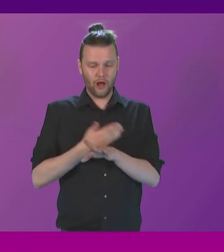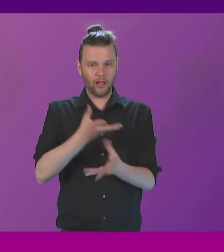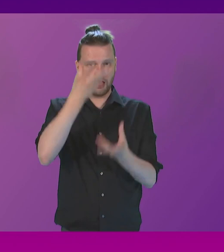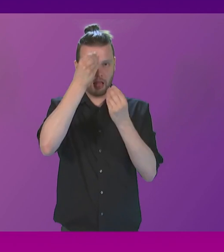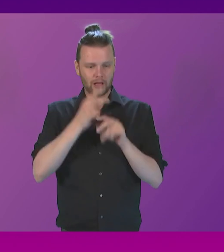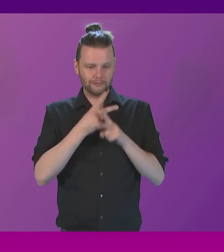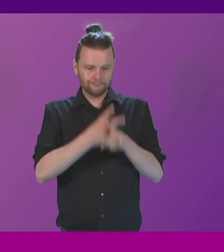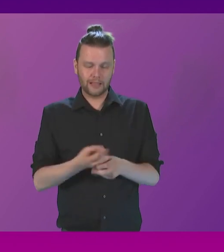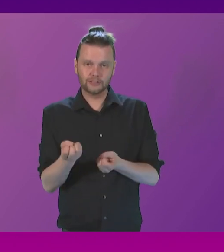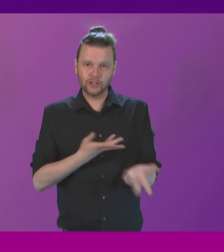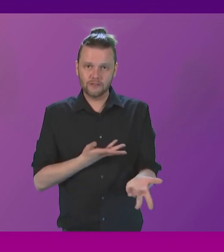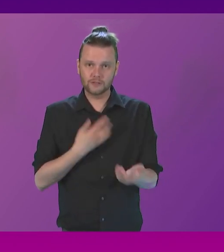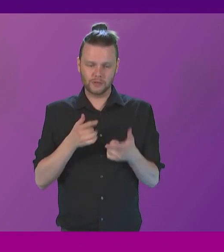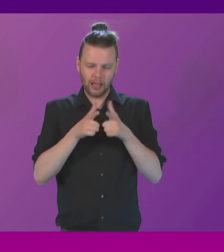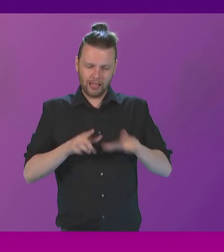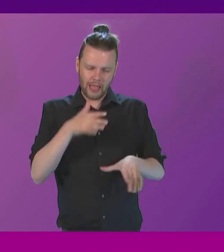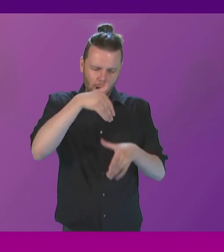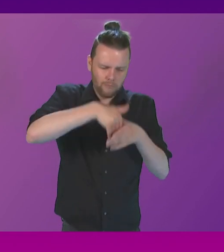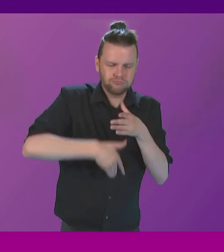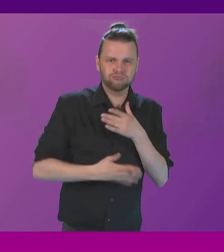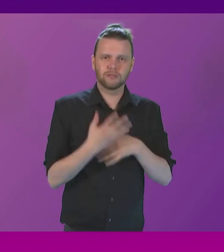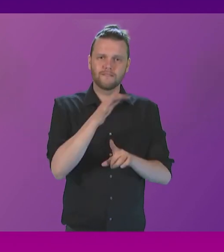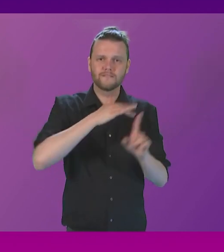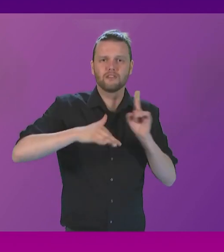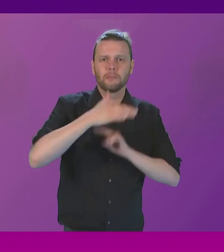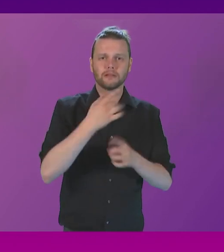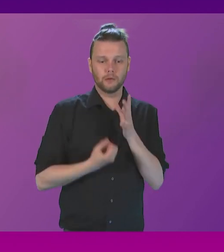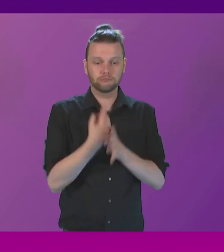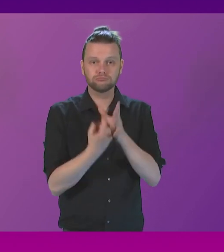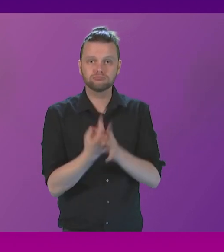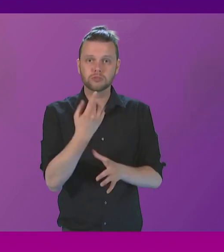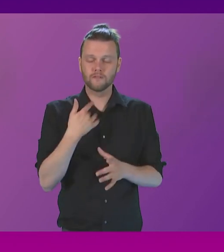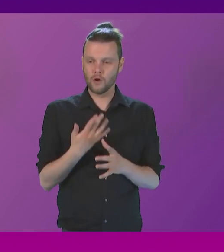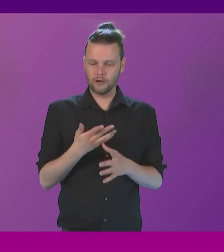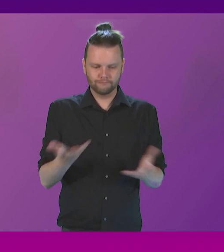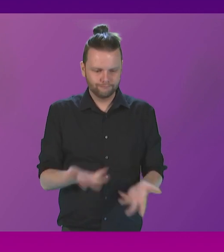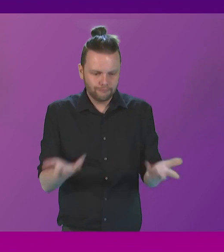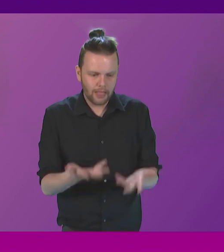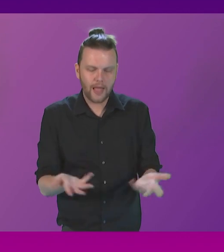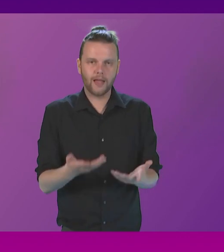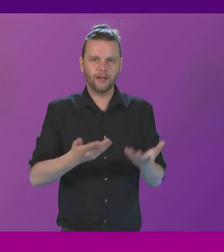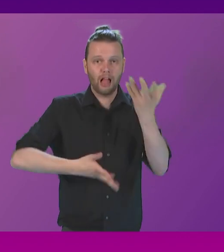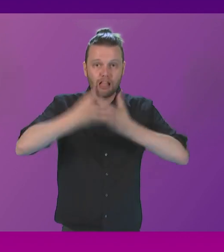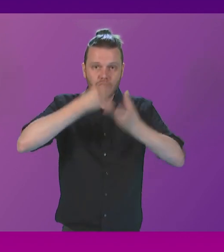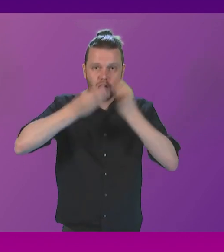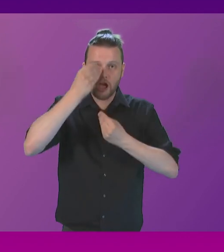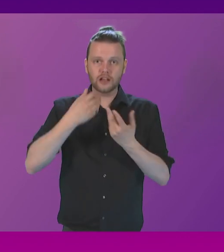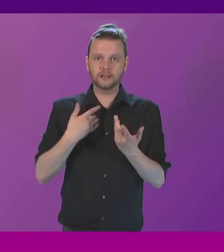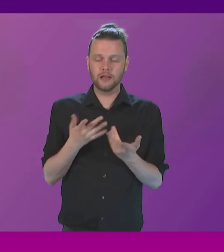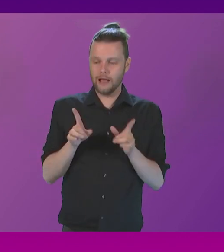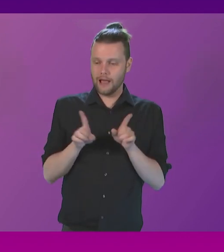services, which are language-rich environments that provide children with opportunities to play, learn and